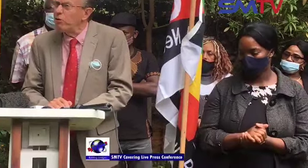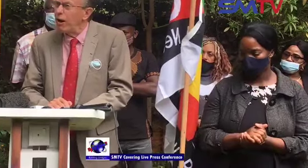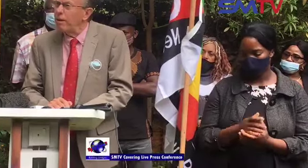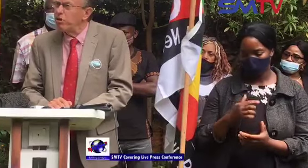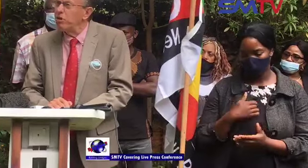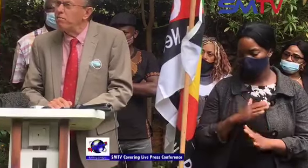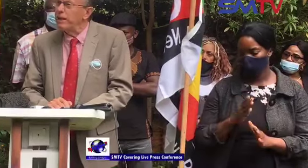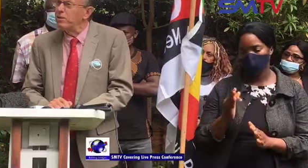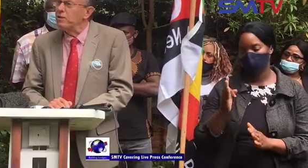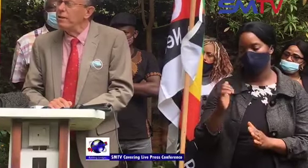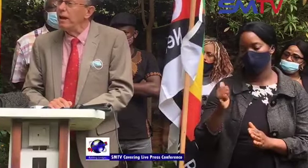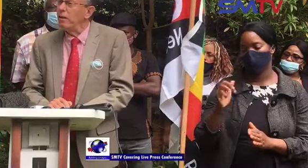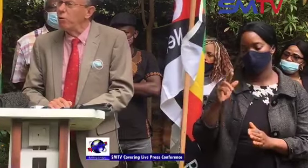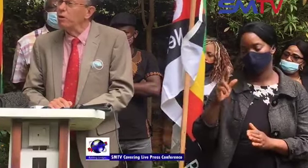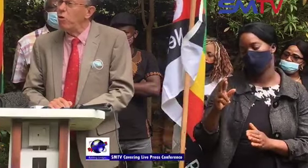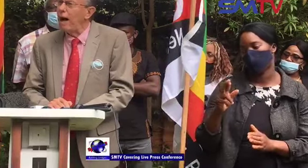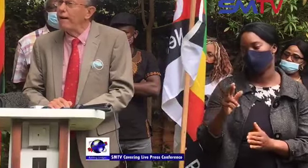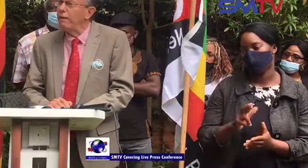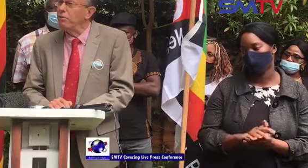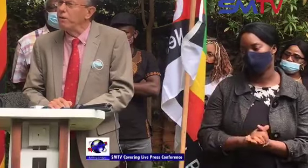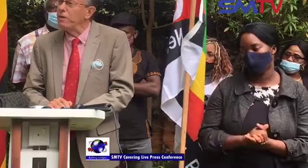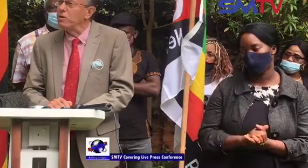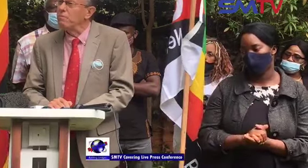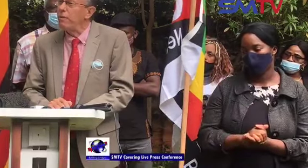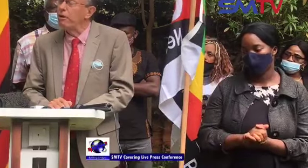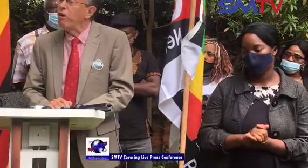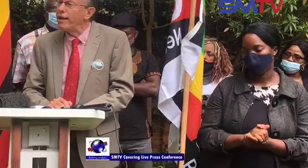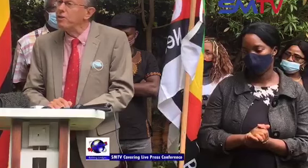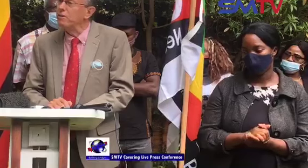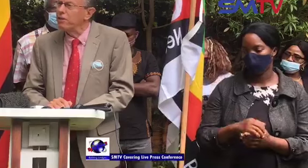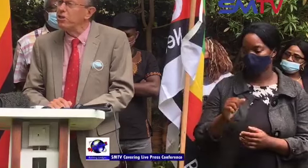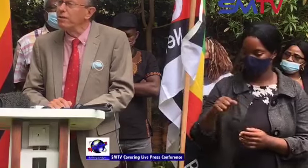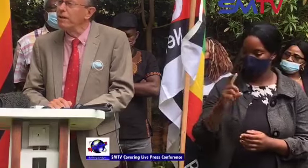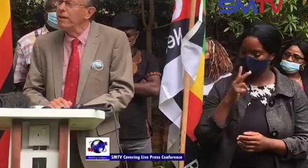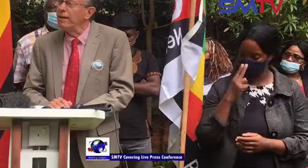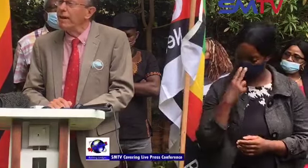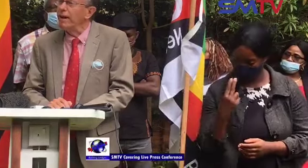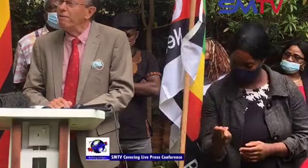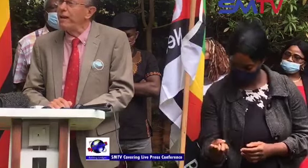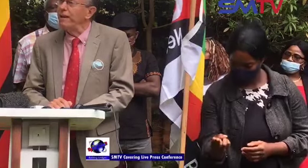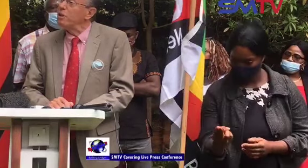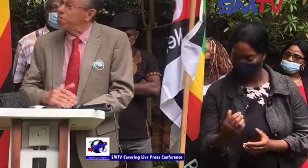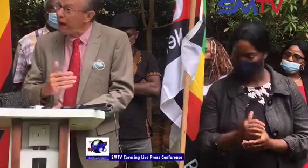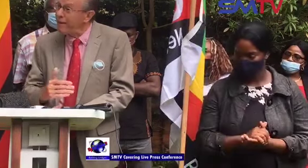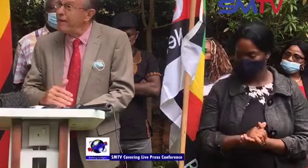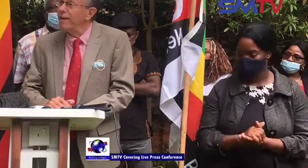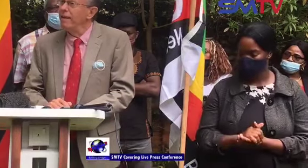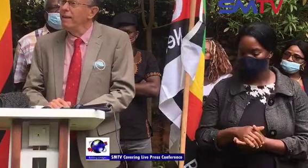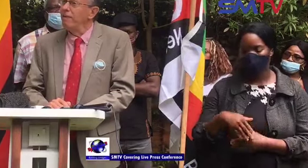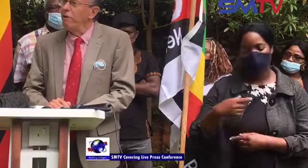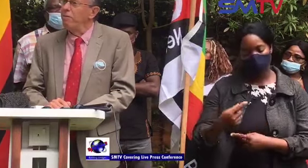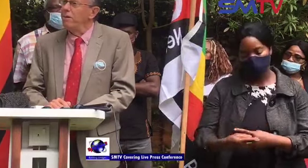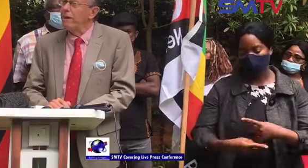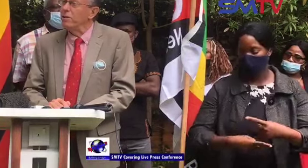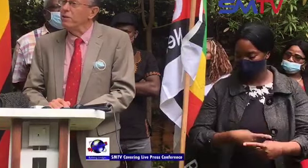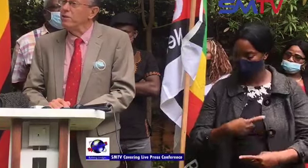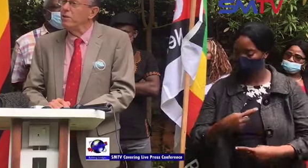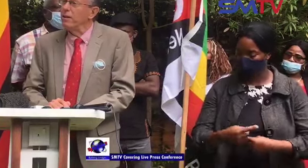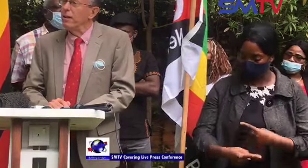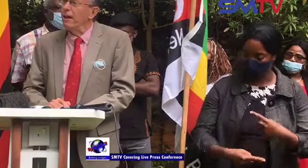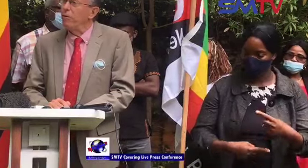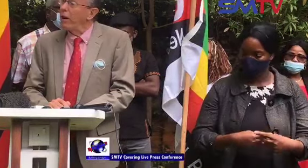and primarily through our membership base worldwide and within Zimbabwe, raised sufficient funding to pay the firm of